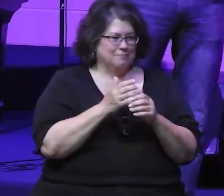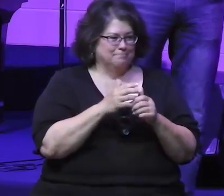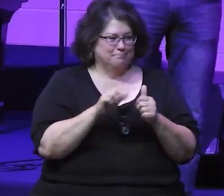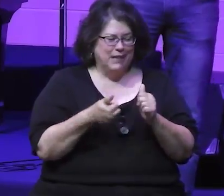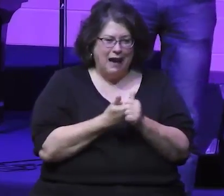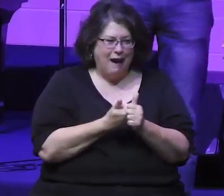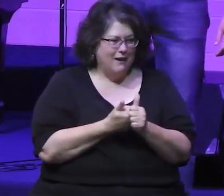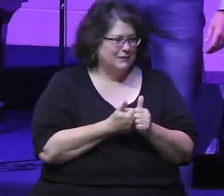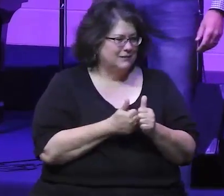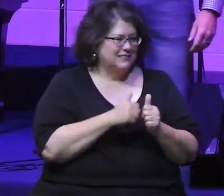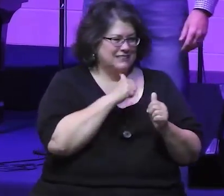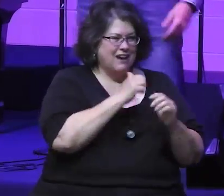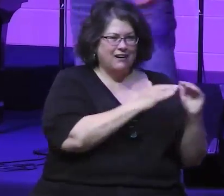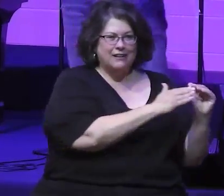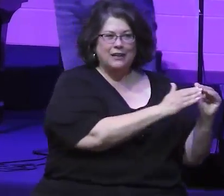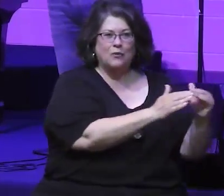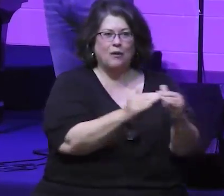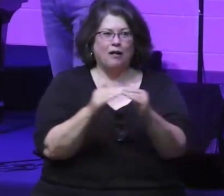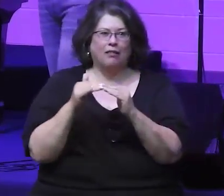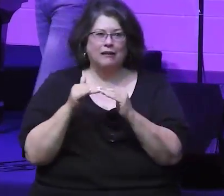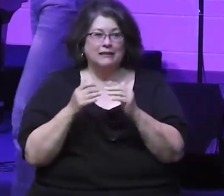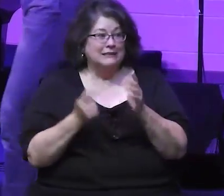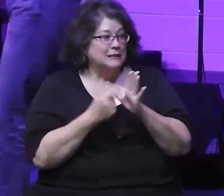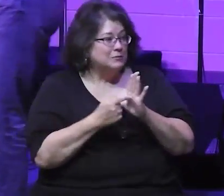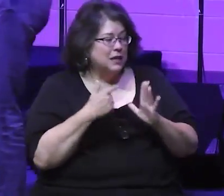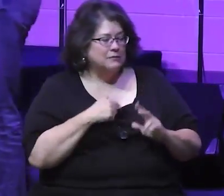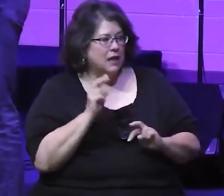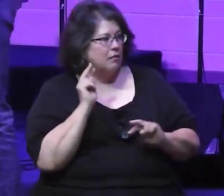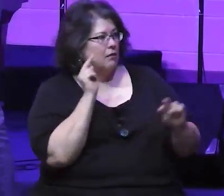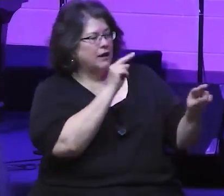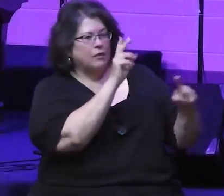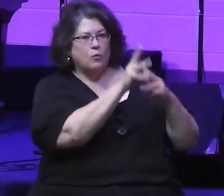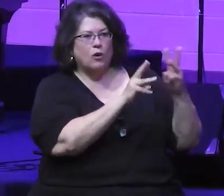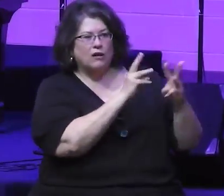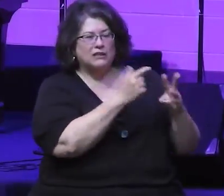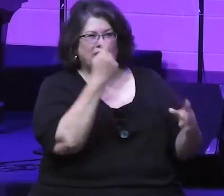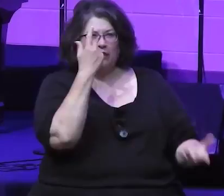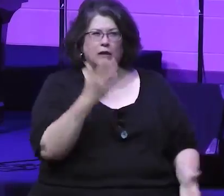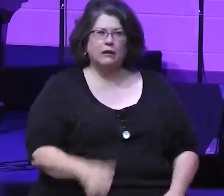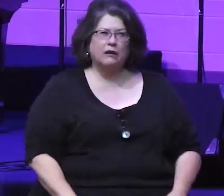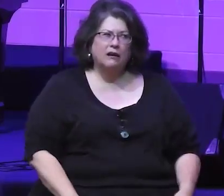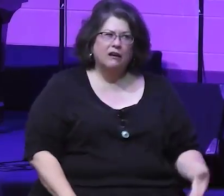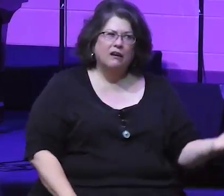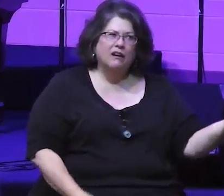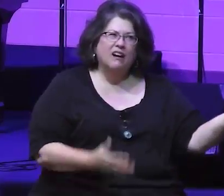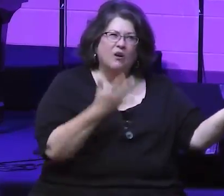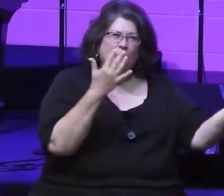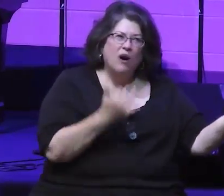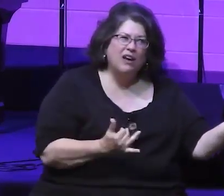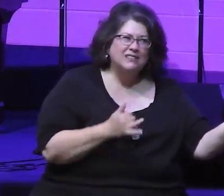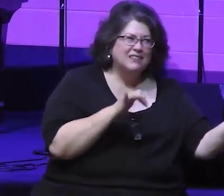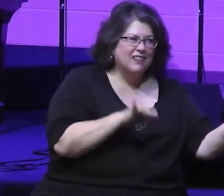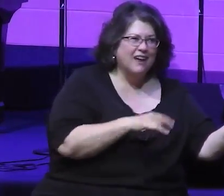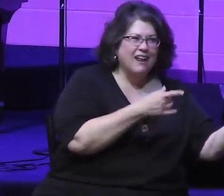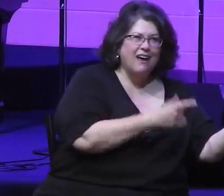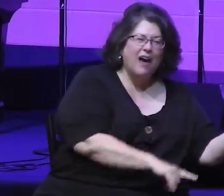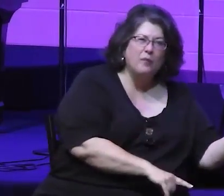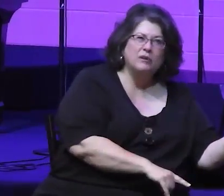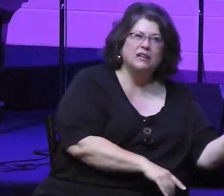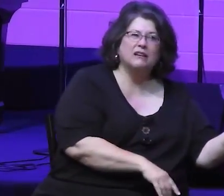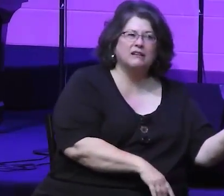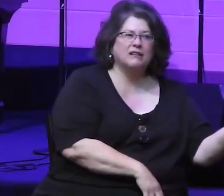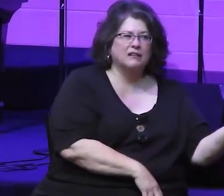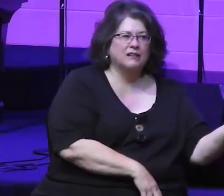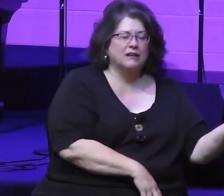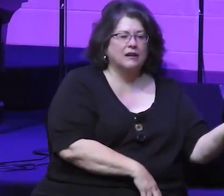don't understand them. And I have to put up next to those, there is a living God, and I am not